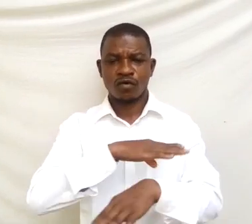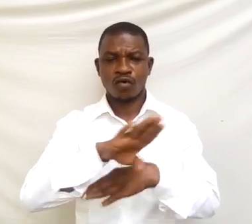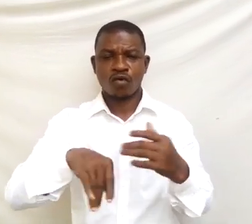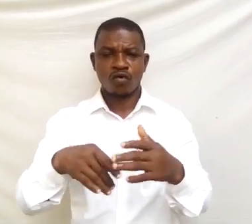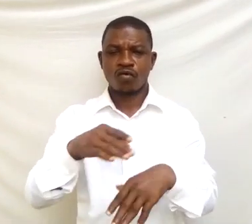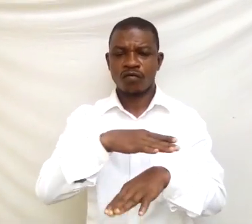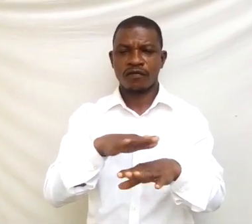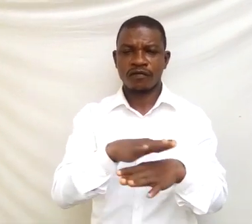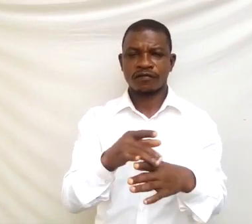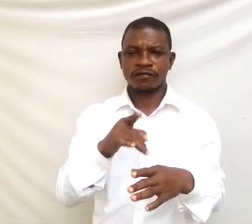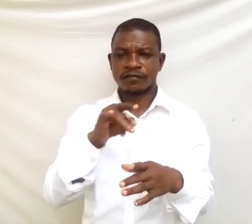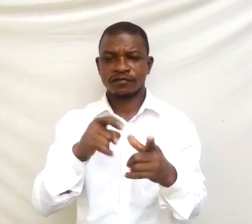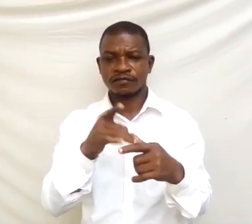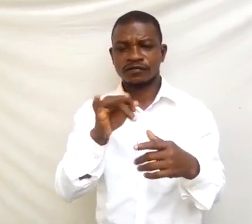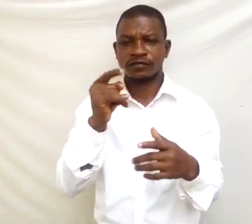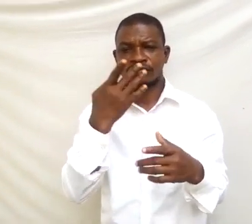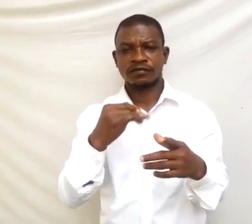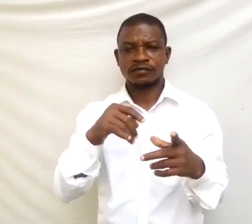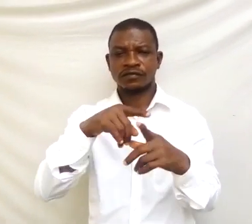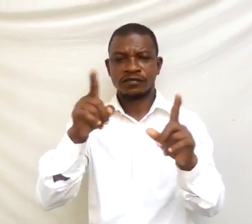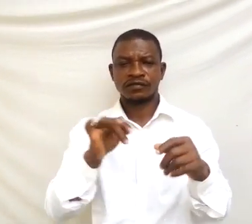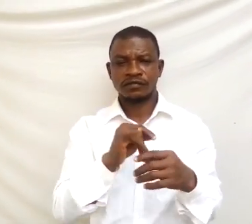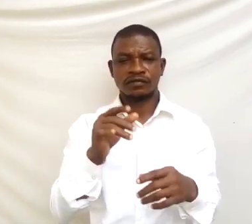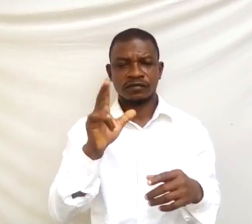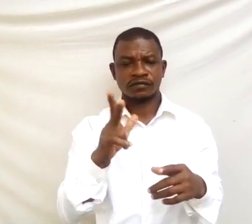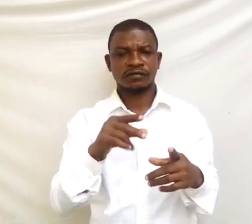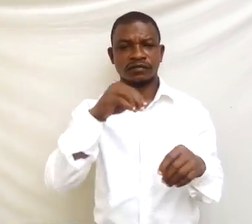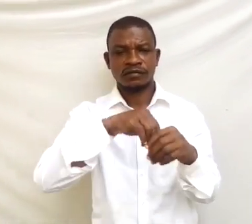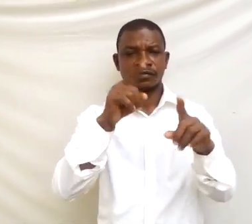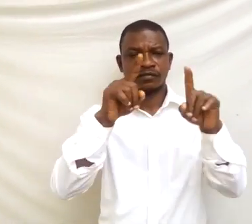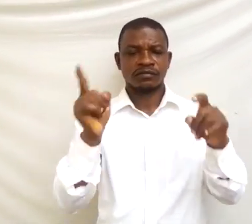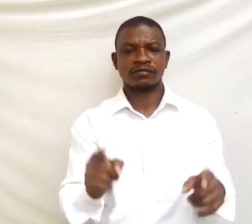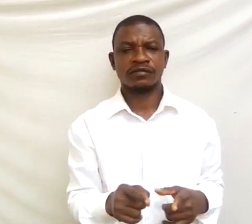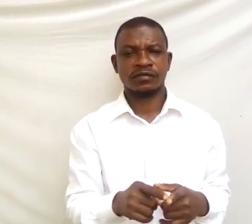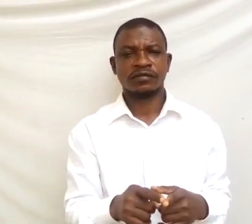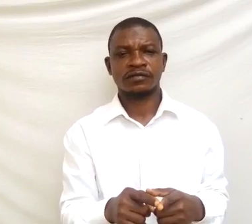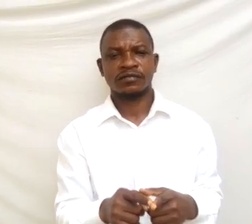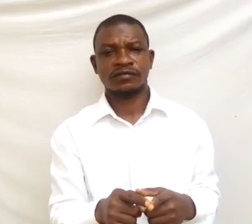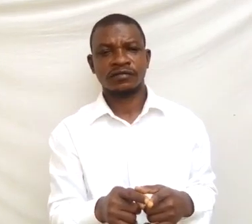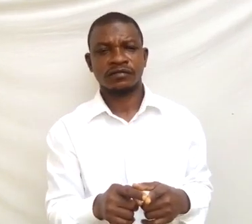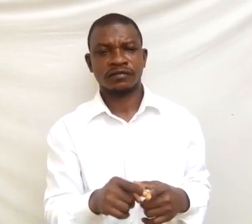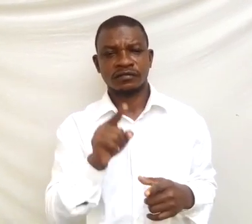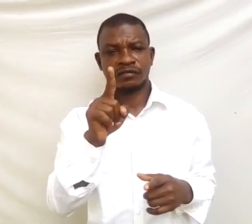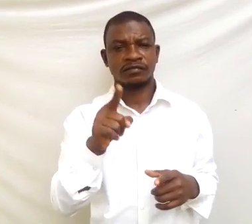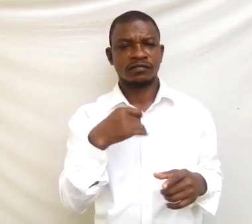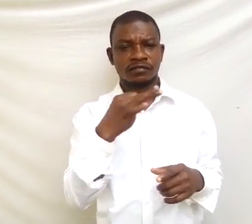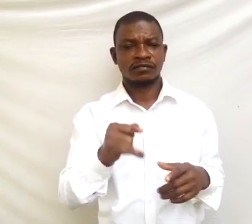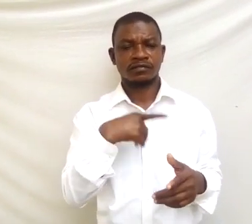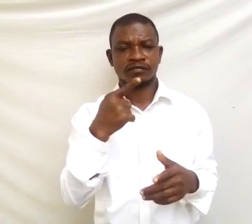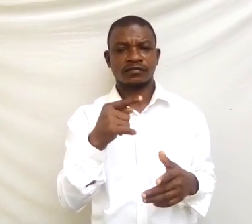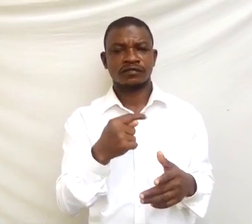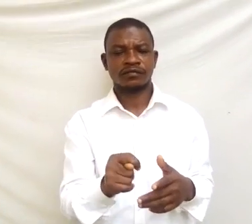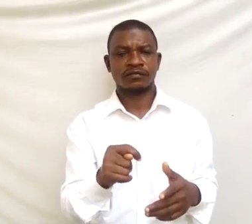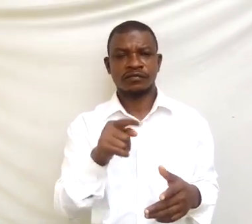x minus 4 into brackets, x minus 3 into brackets. One of the x minus